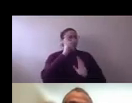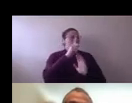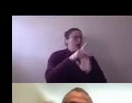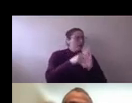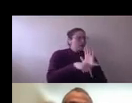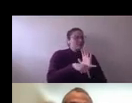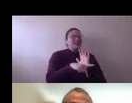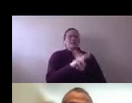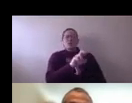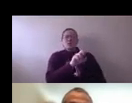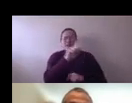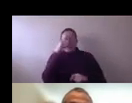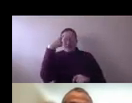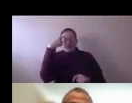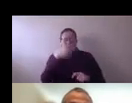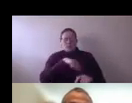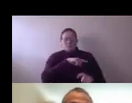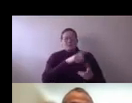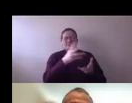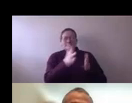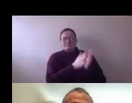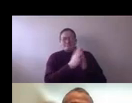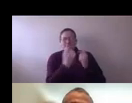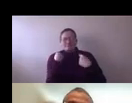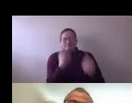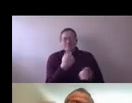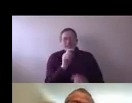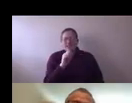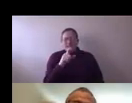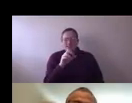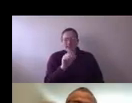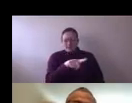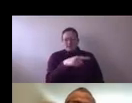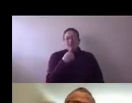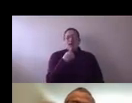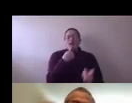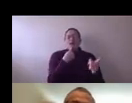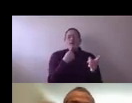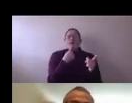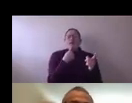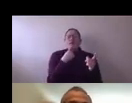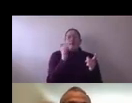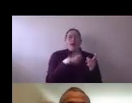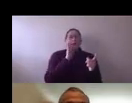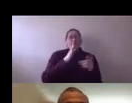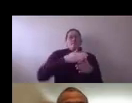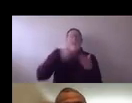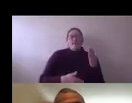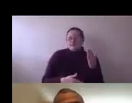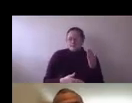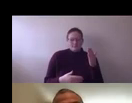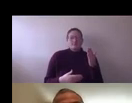has pursued ever since Nixon. He says that's going to be ended.